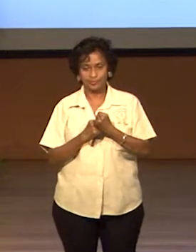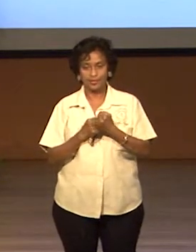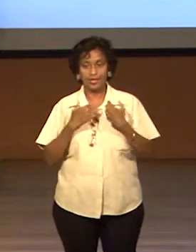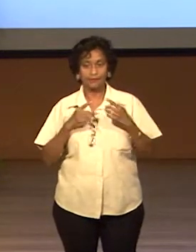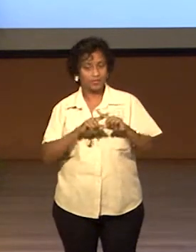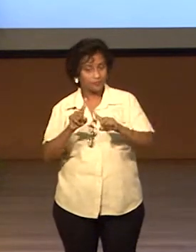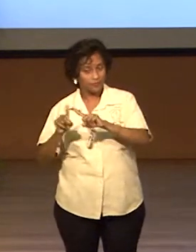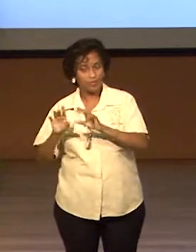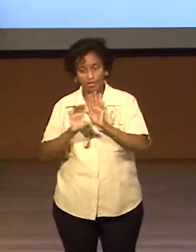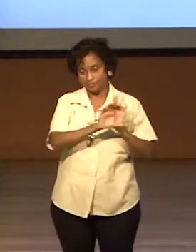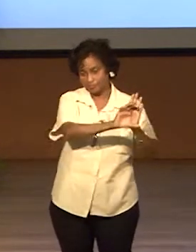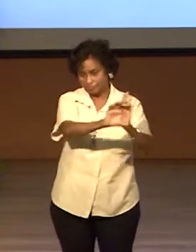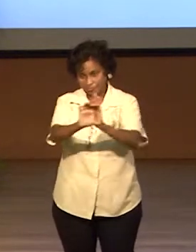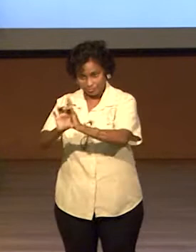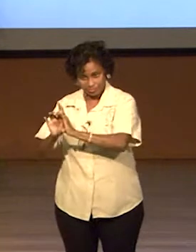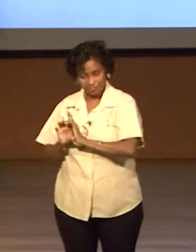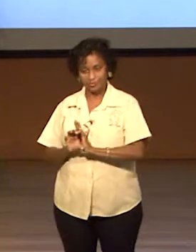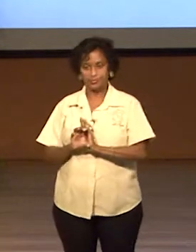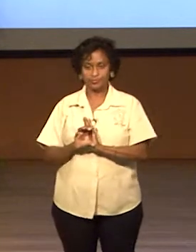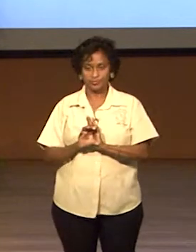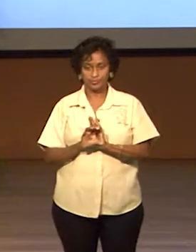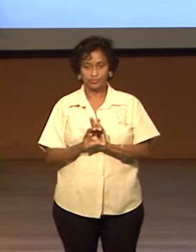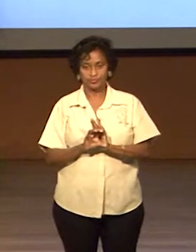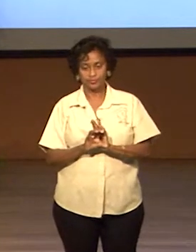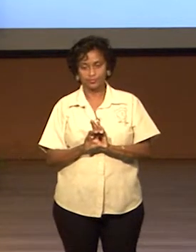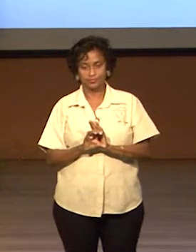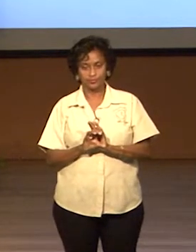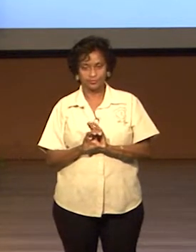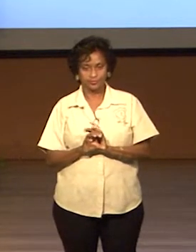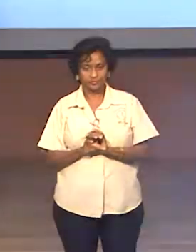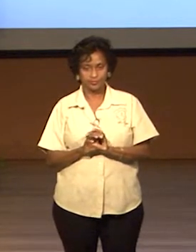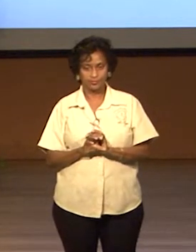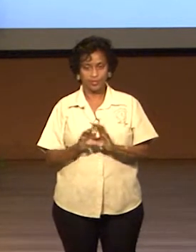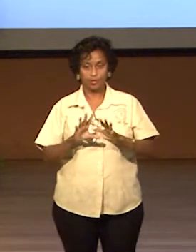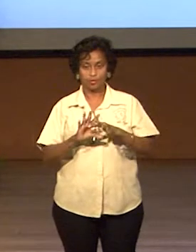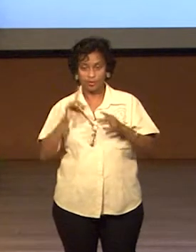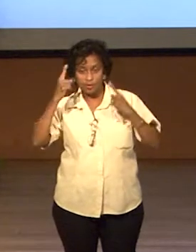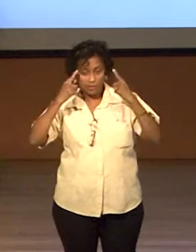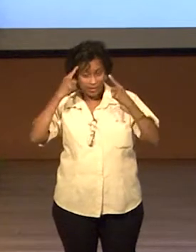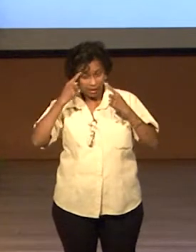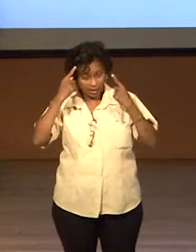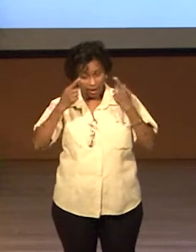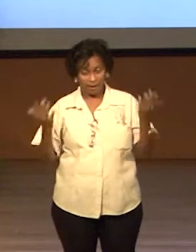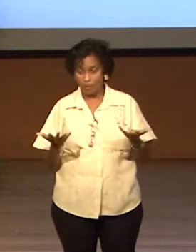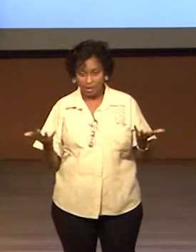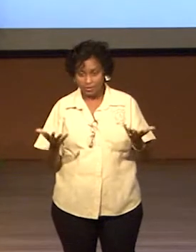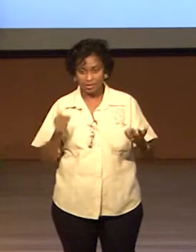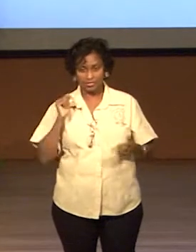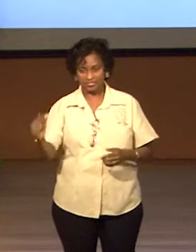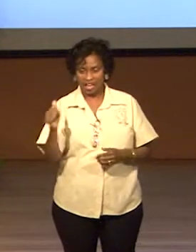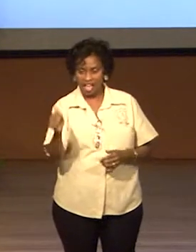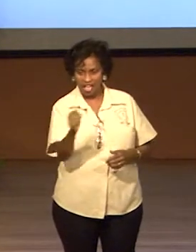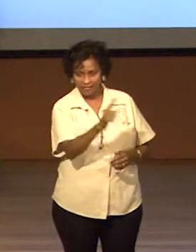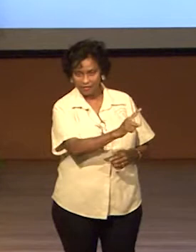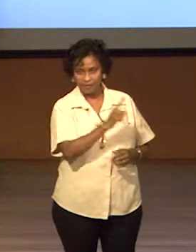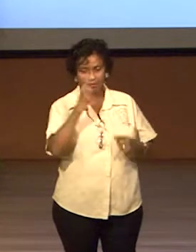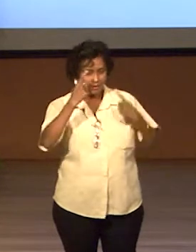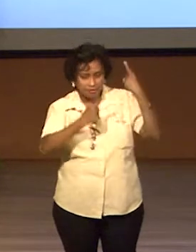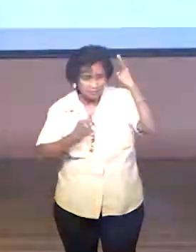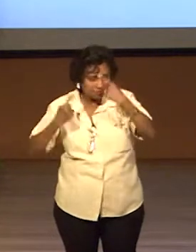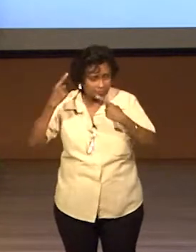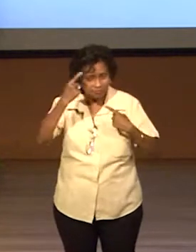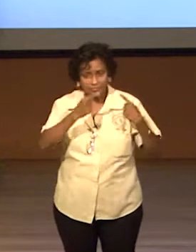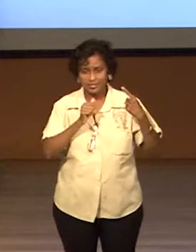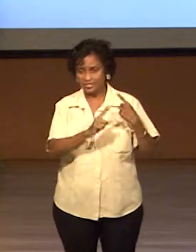discussed, I mean, it is important to encourage people to be functional, and of course, in that functionality, encourage them